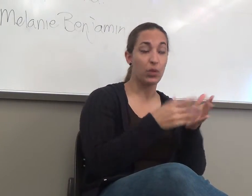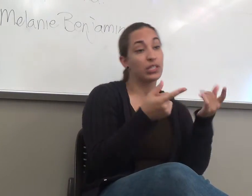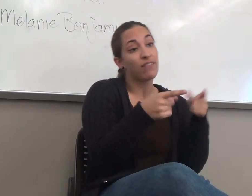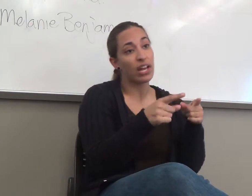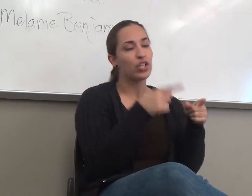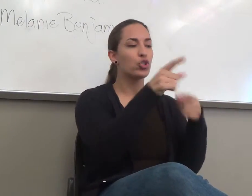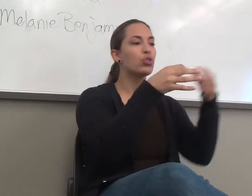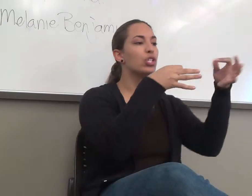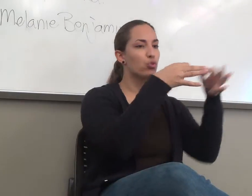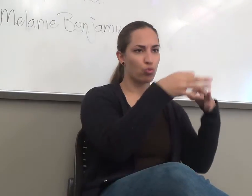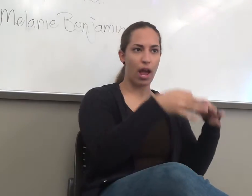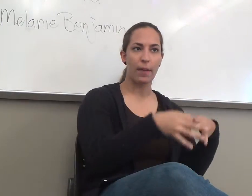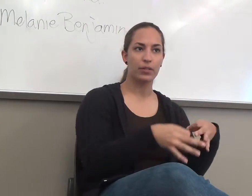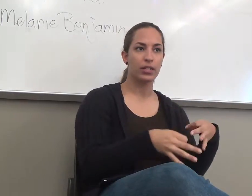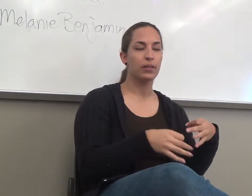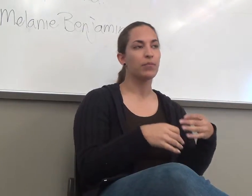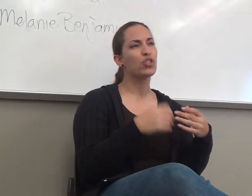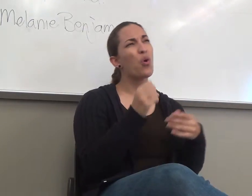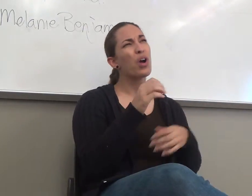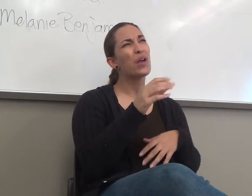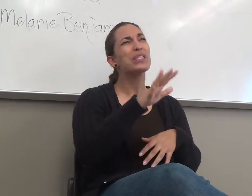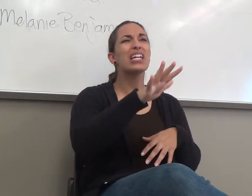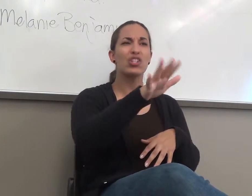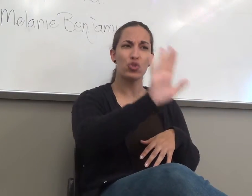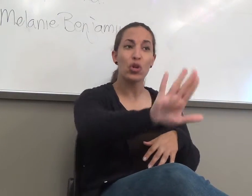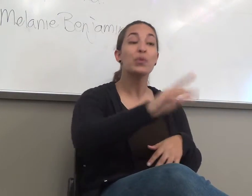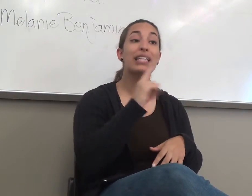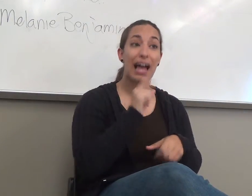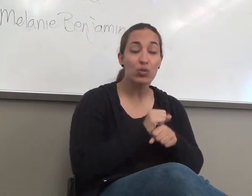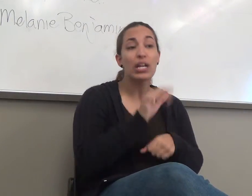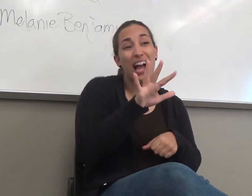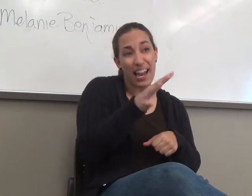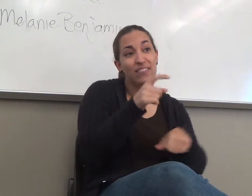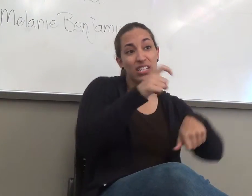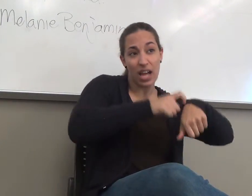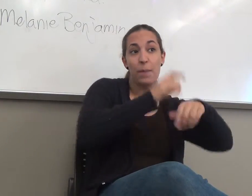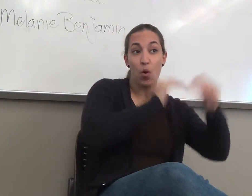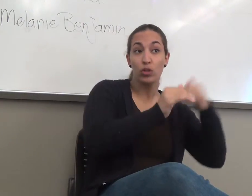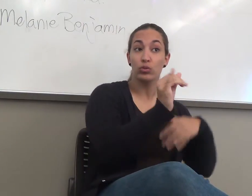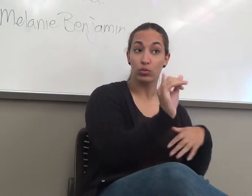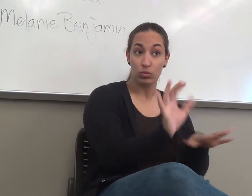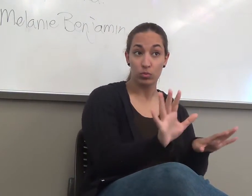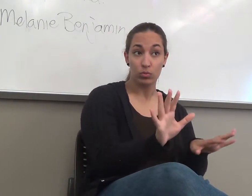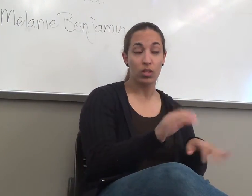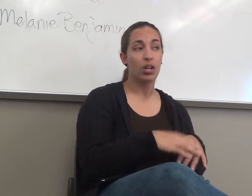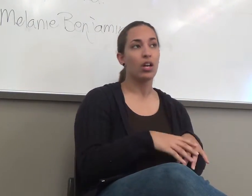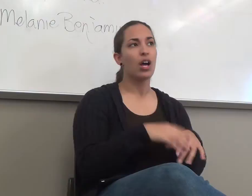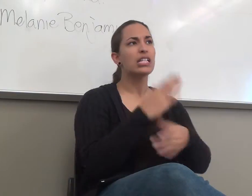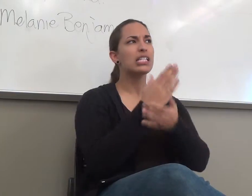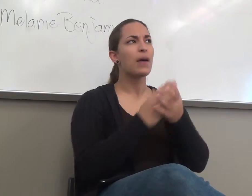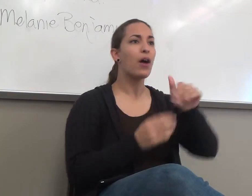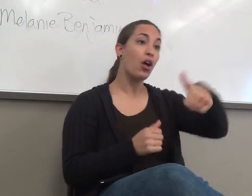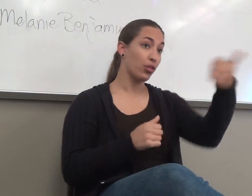did that by time order. Some people like the diner.